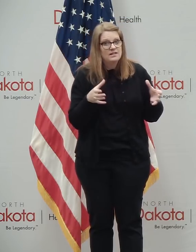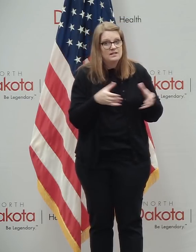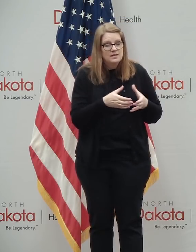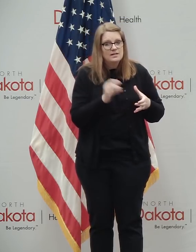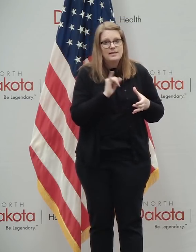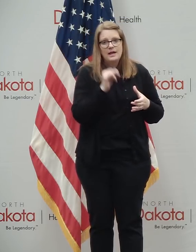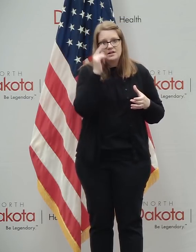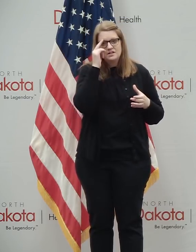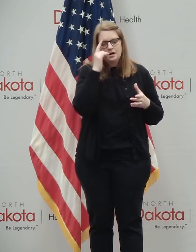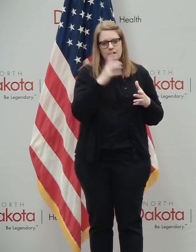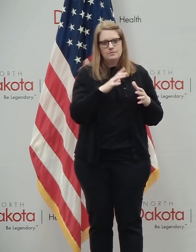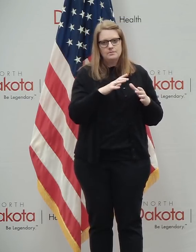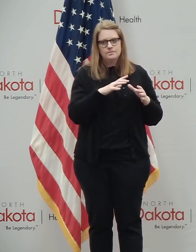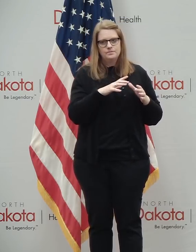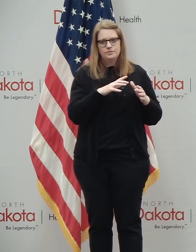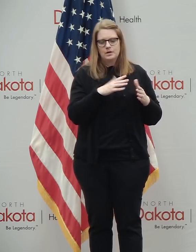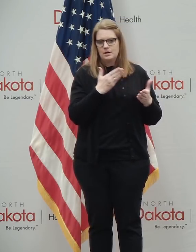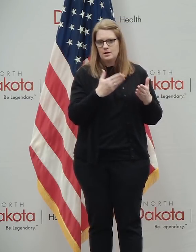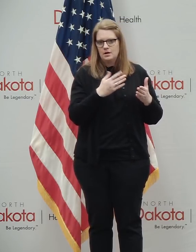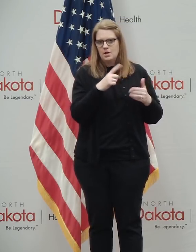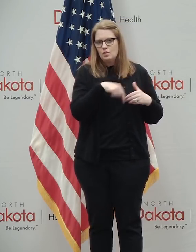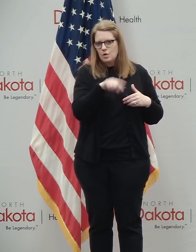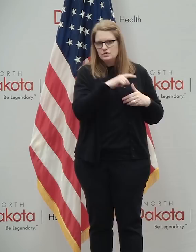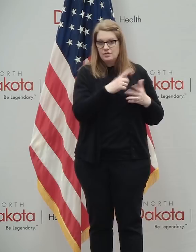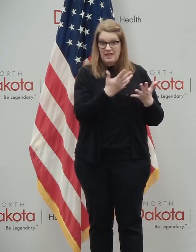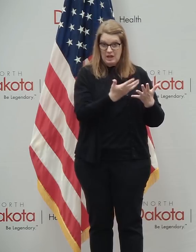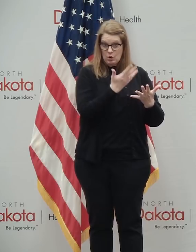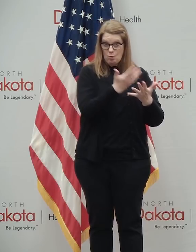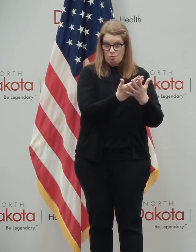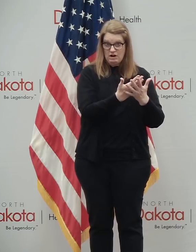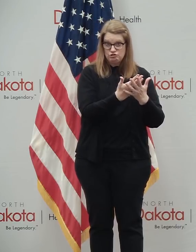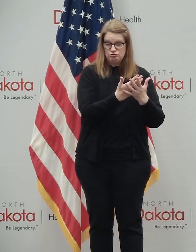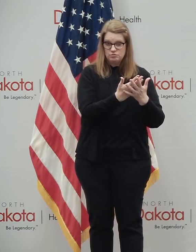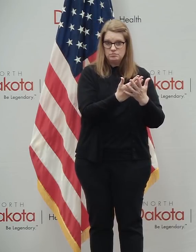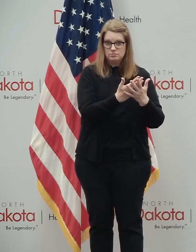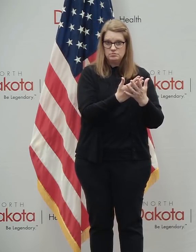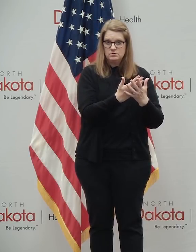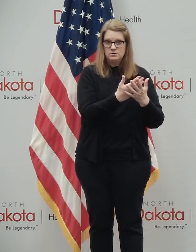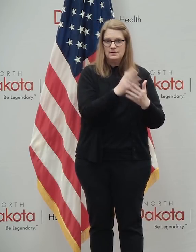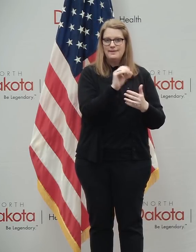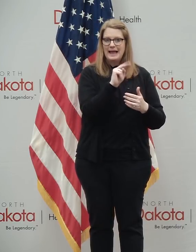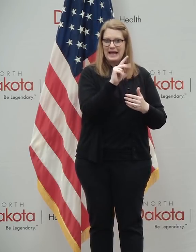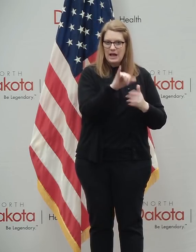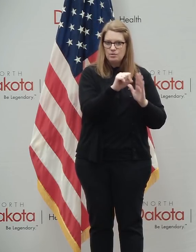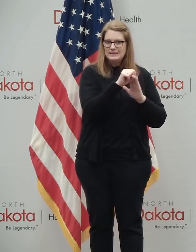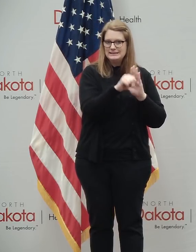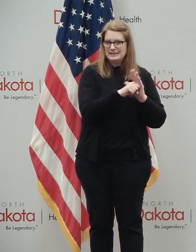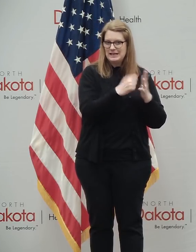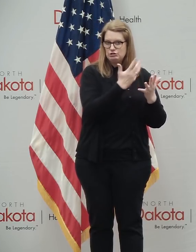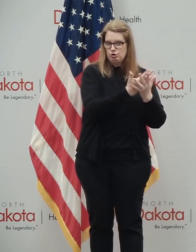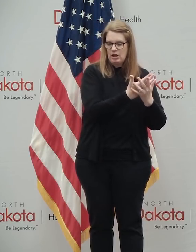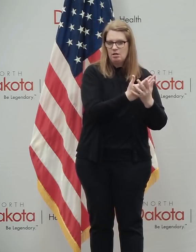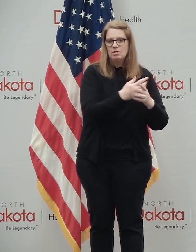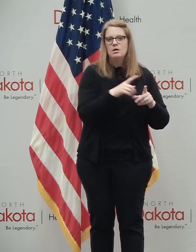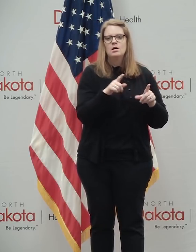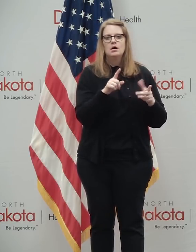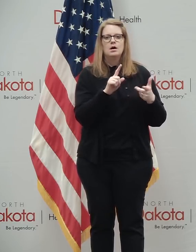includes all those that are in correctional facilities, whether that's at the county or the state level. It also